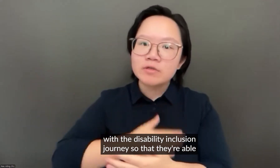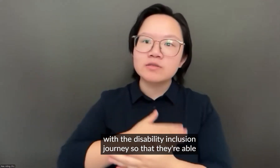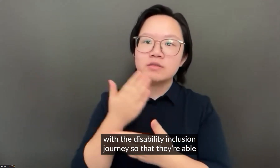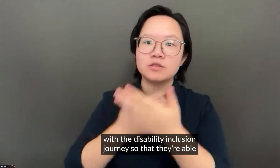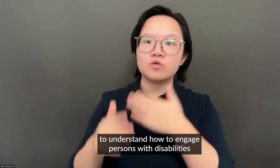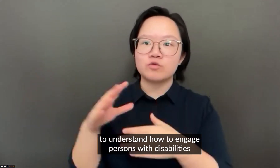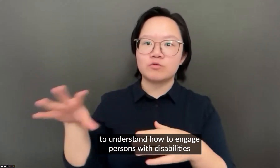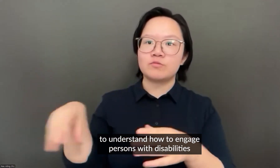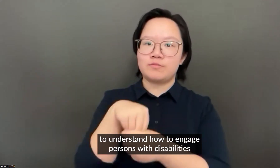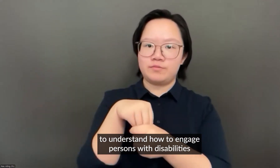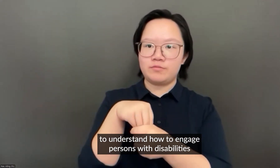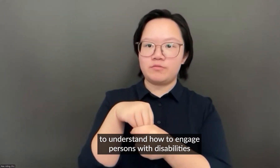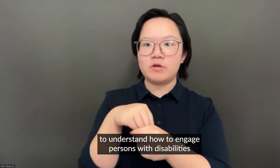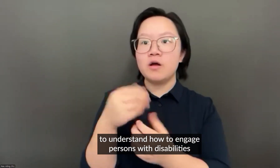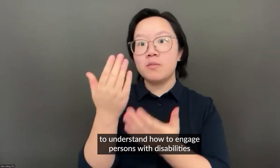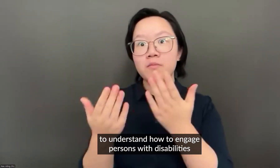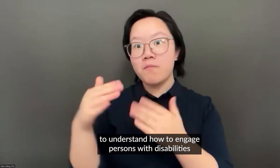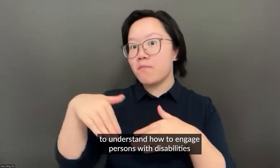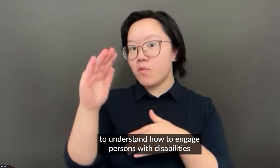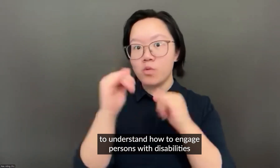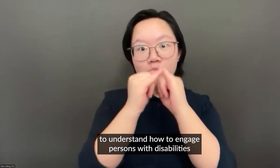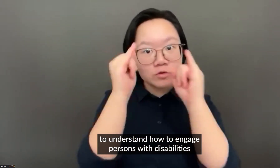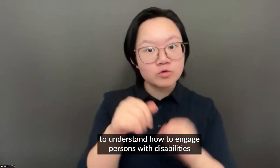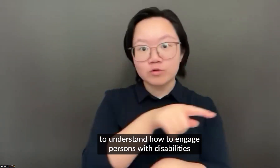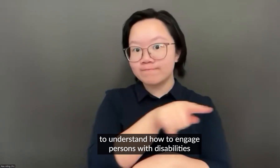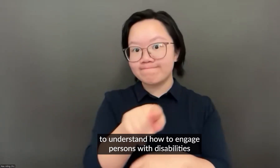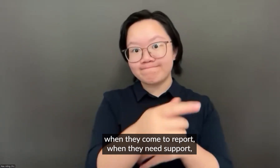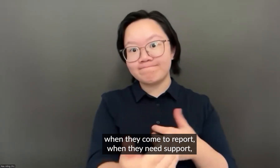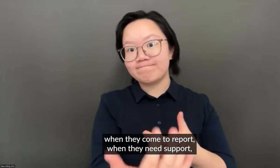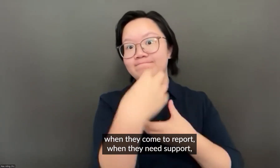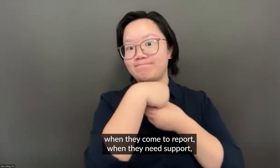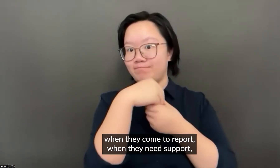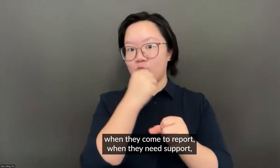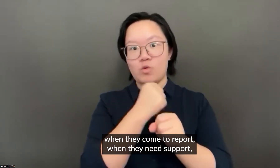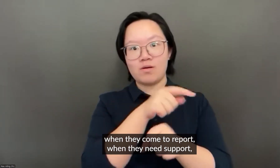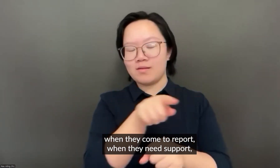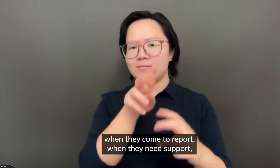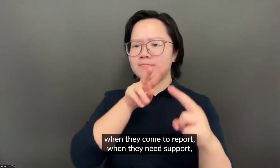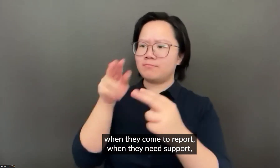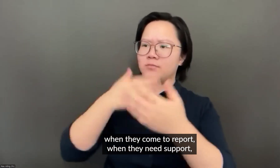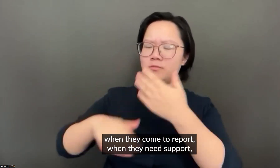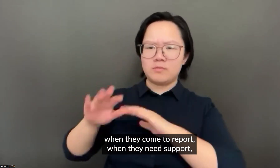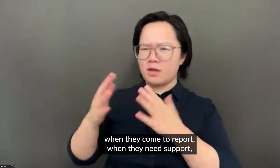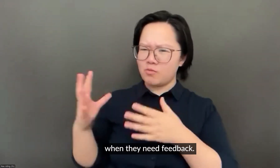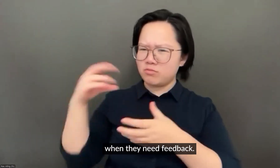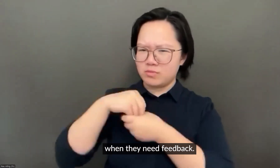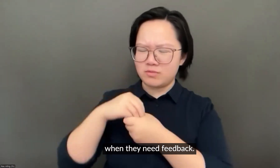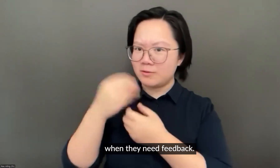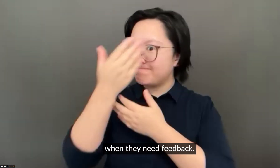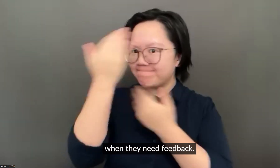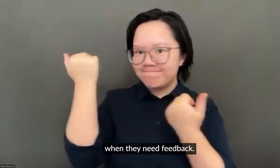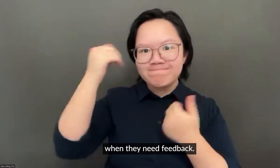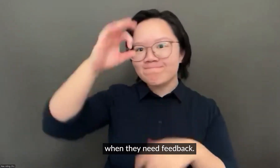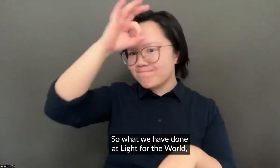that they are able to understand how to engage persons with disabilities when they come to report, when they need support, when they